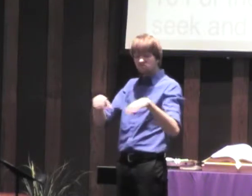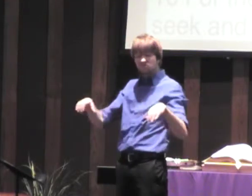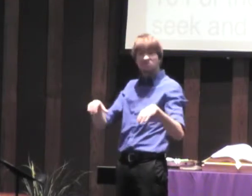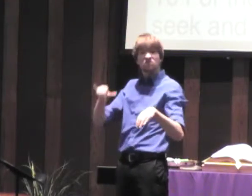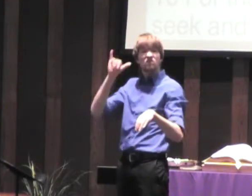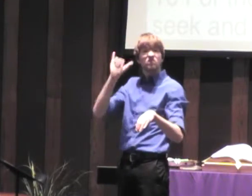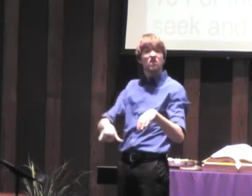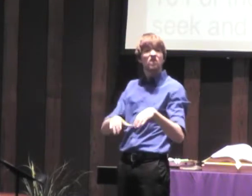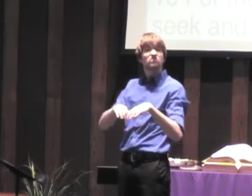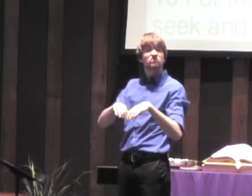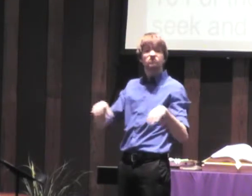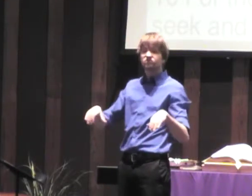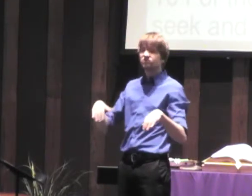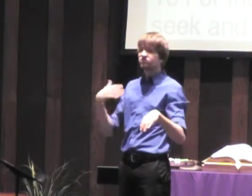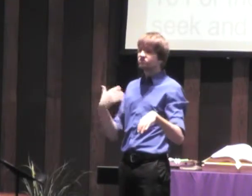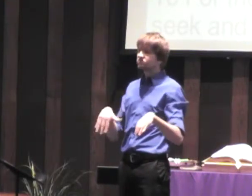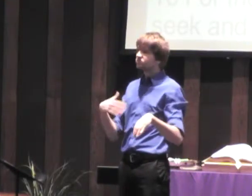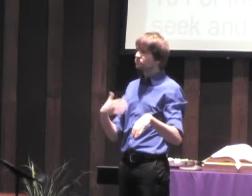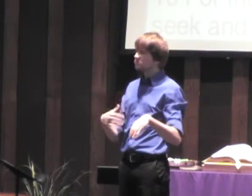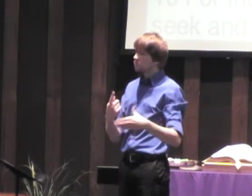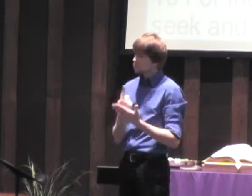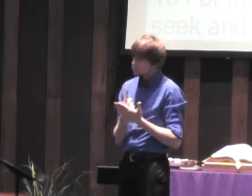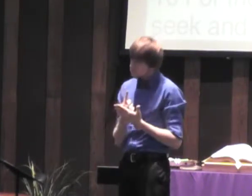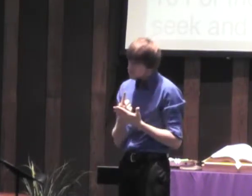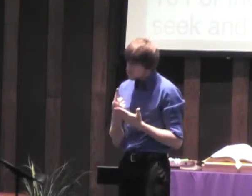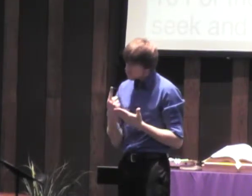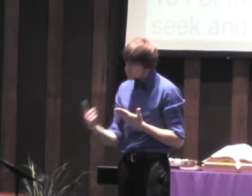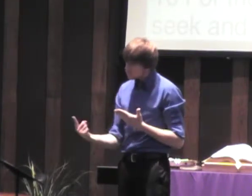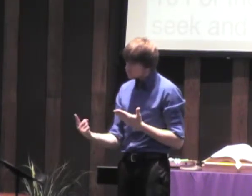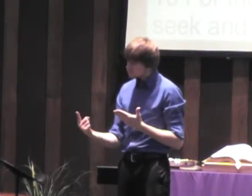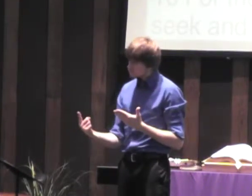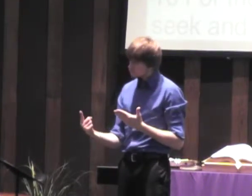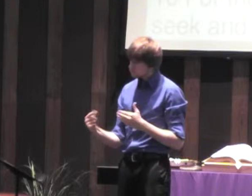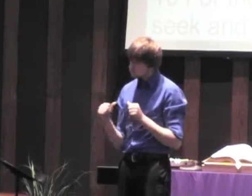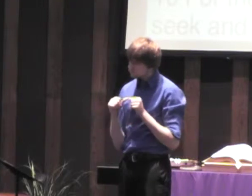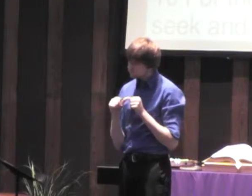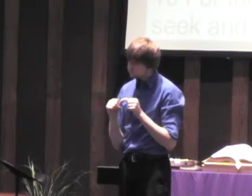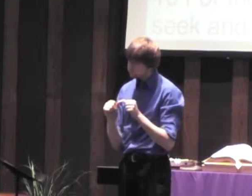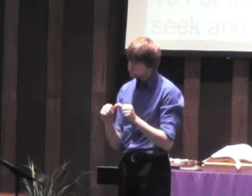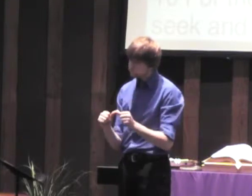cook bread. And that bread would last us an entire week.